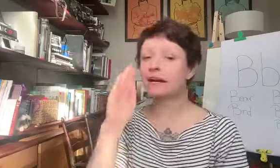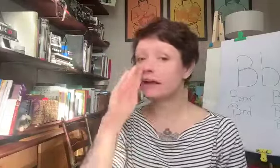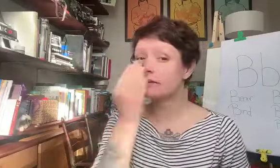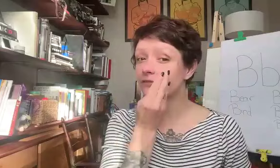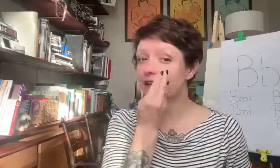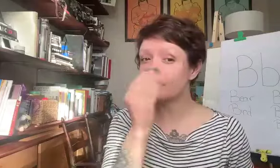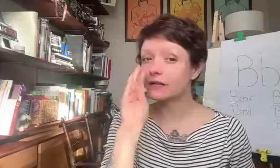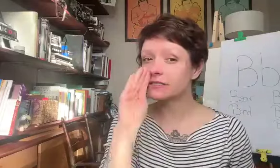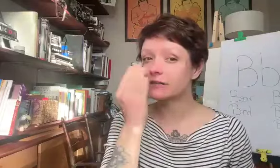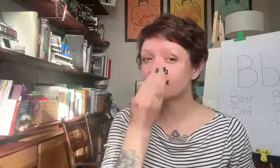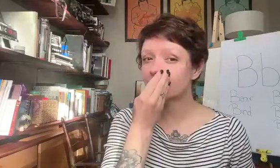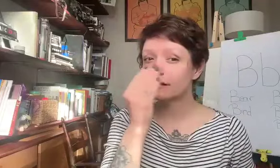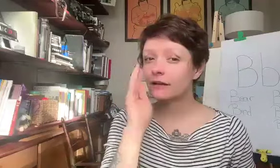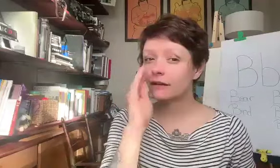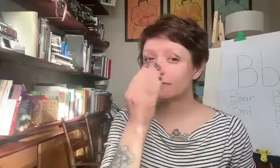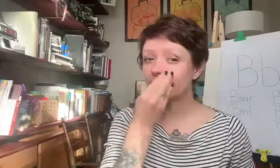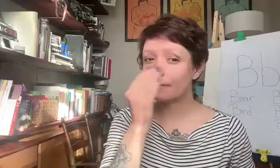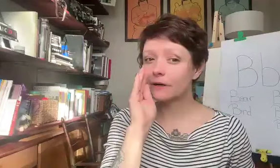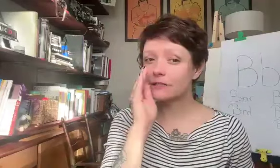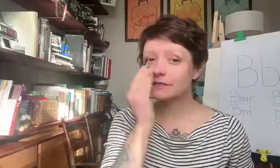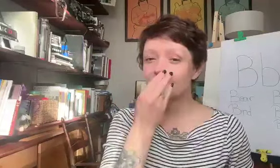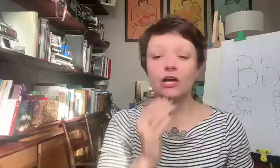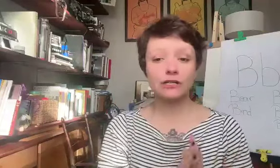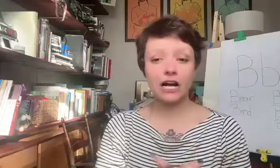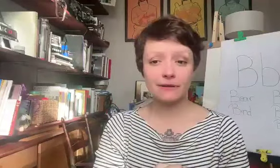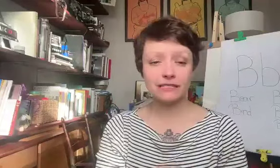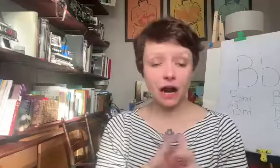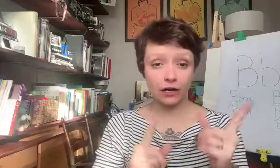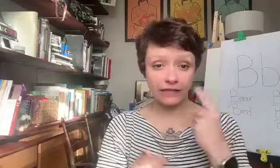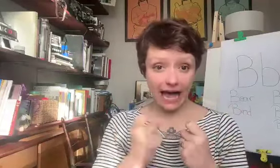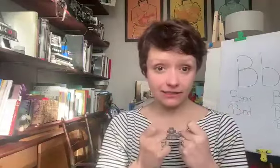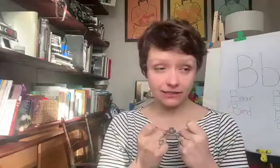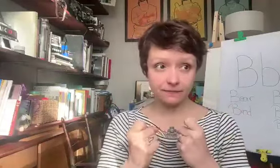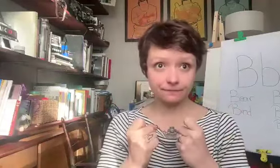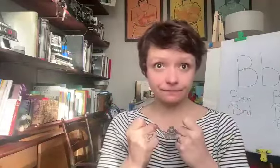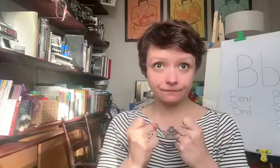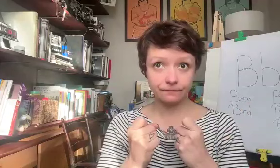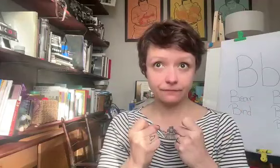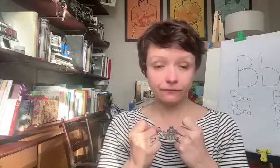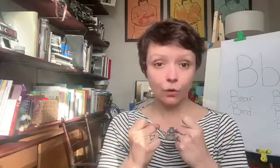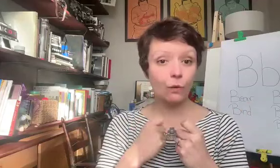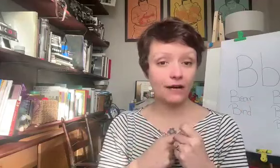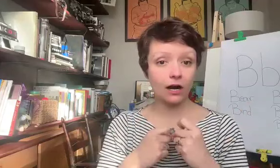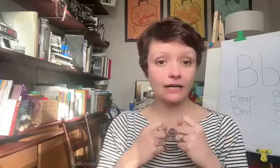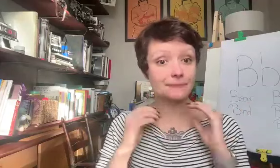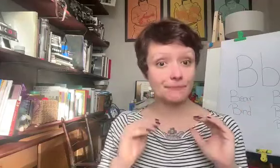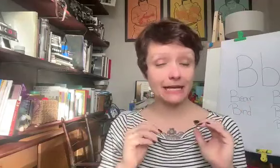ready? Flowers. Flowers. So I talked about this on our last webinar a